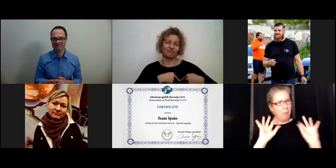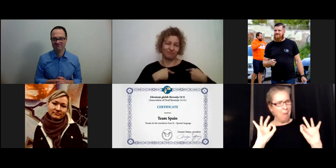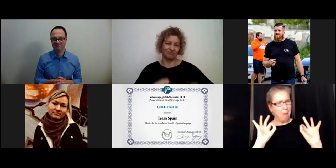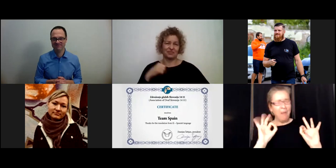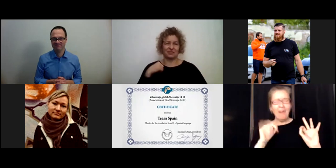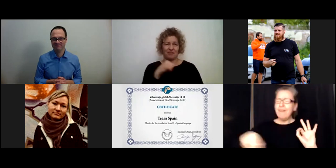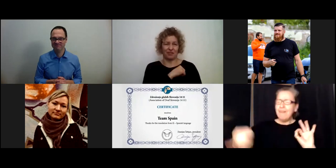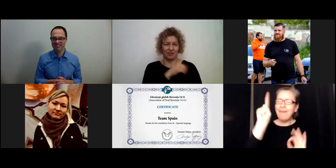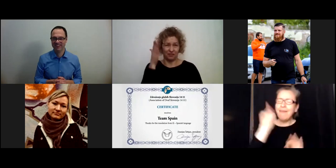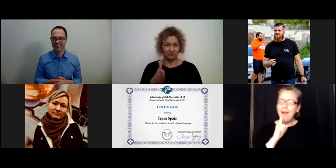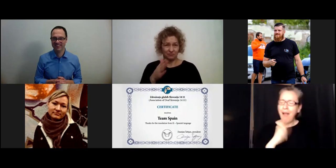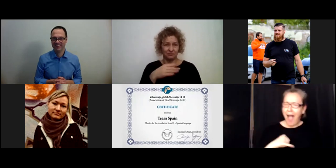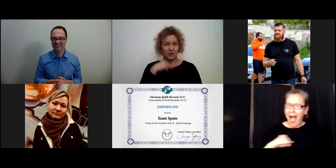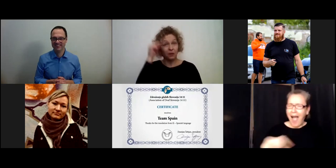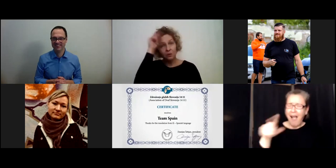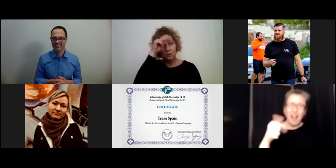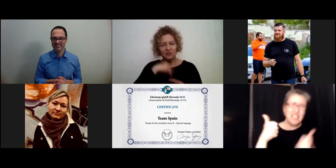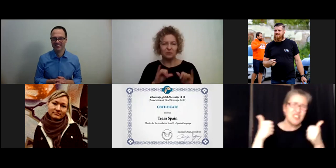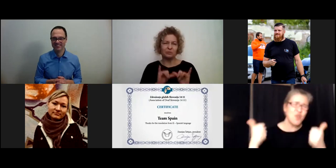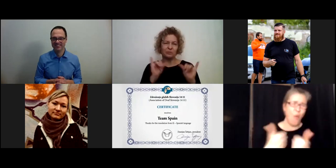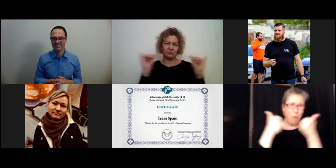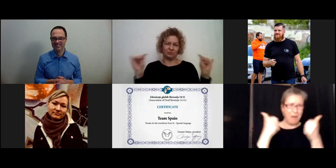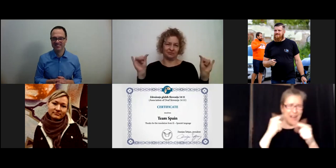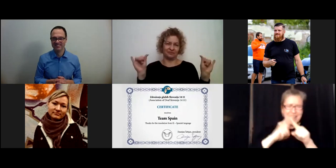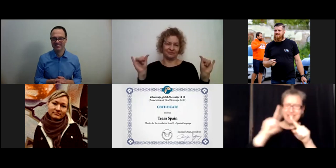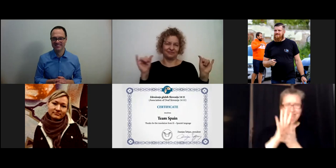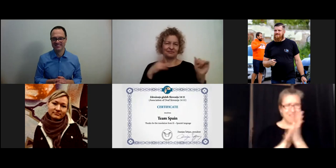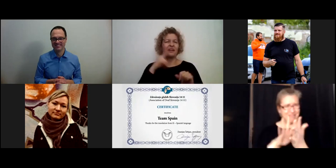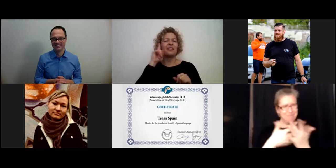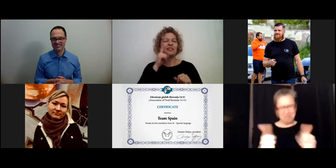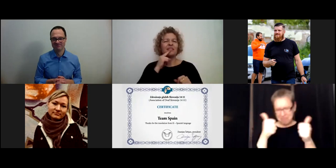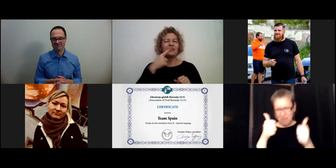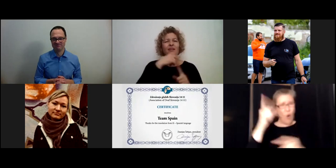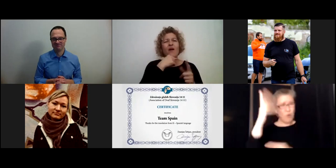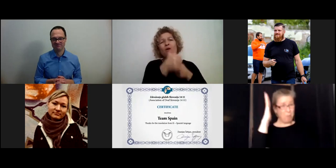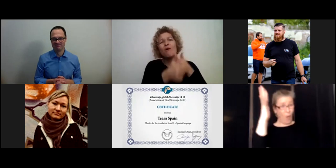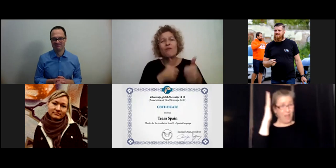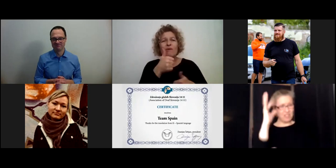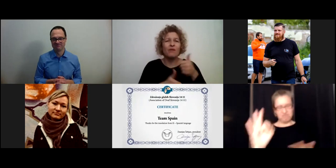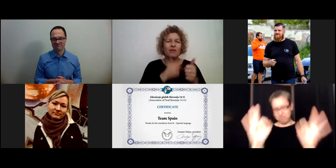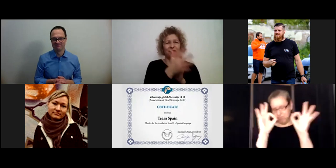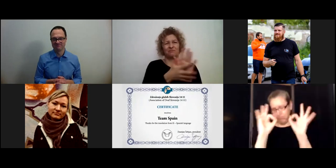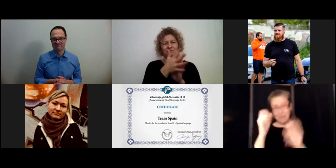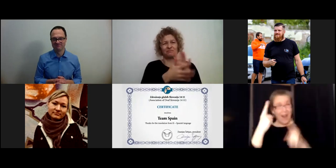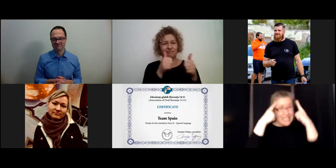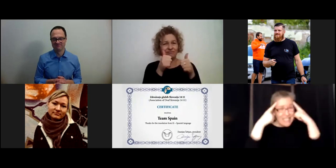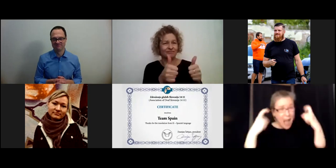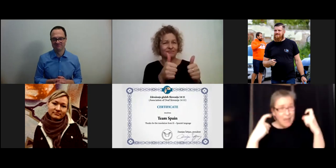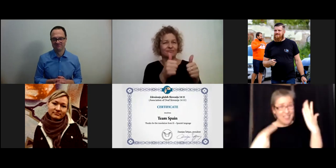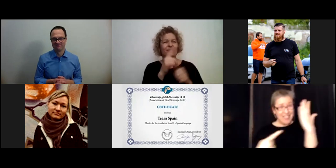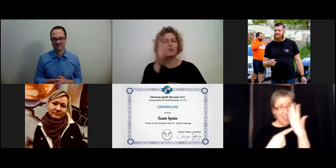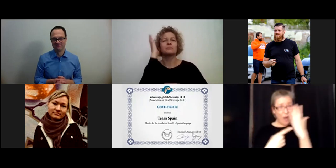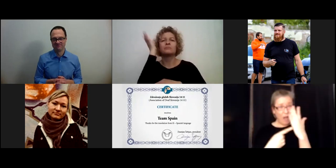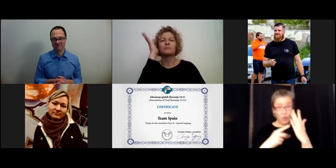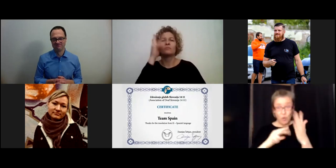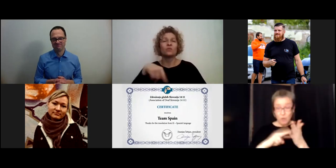haven't found anyone else, but I've enjoyed it so much. I've been amazed to see all these other deaf interpreters and seeing all these other sign languages,